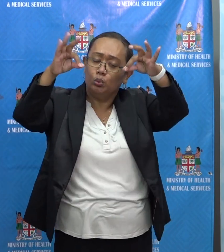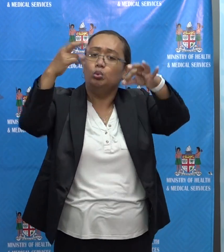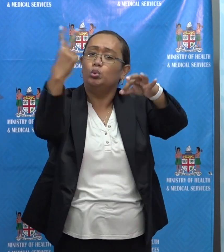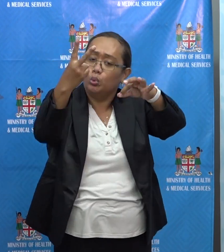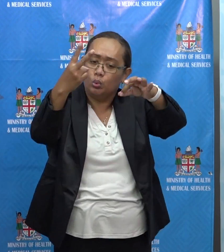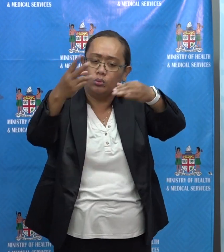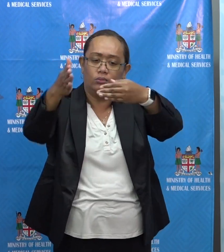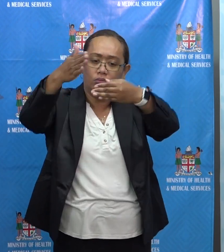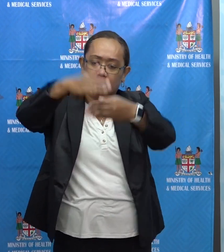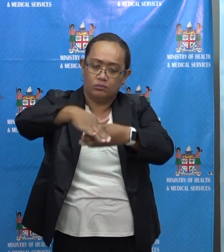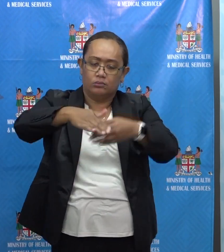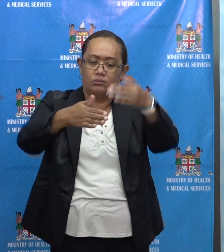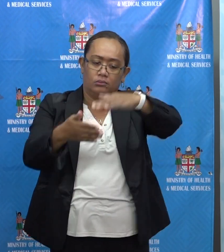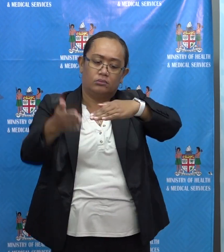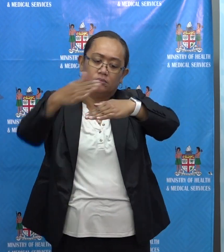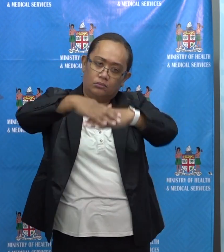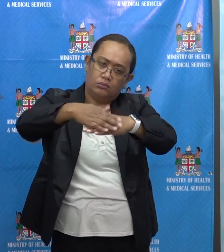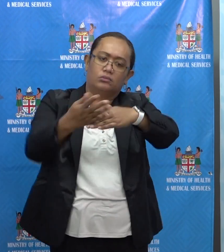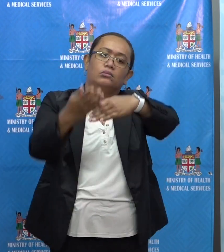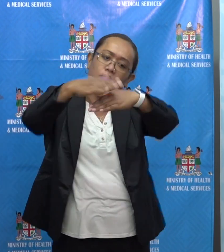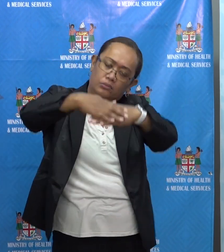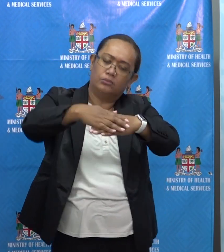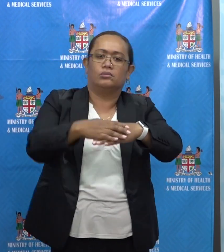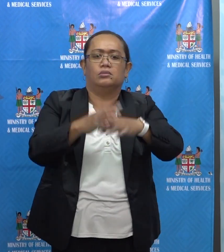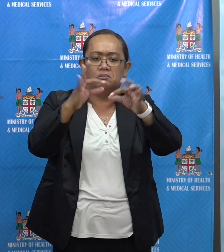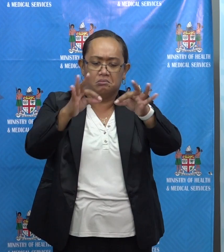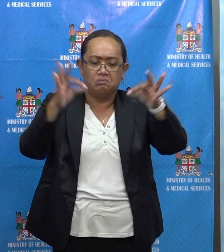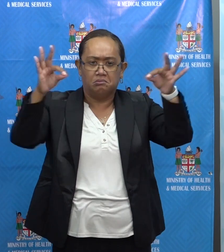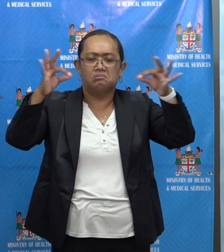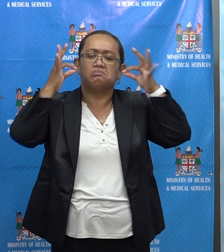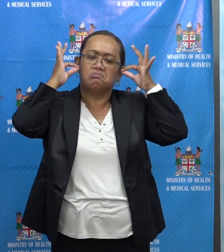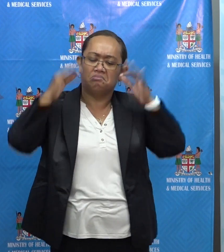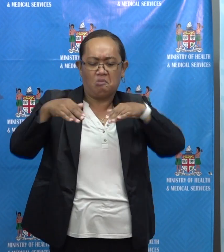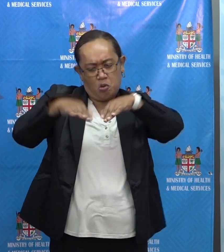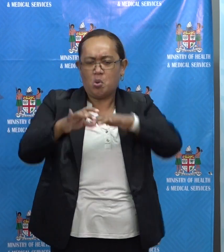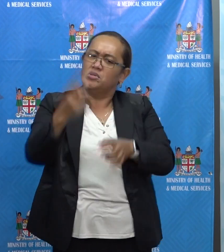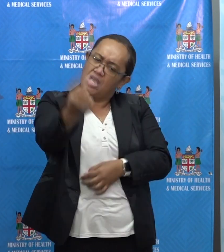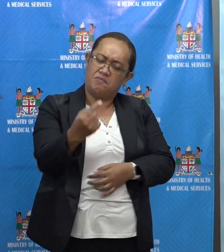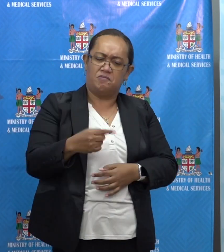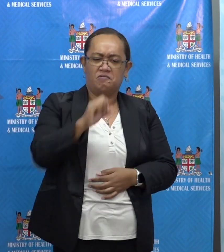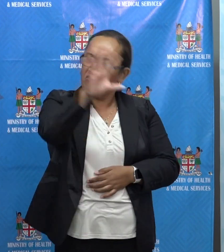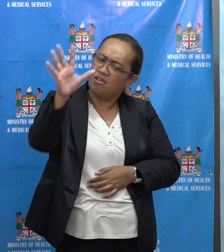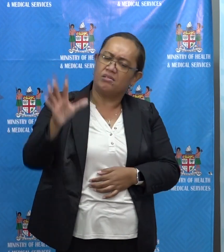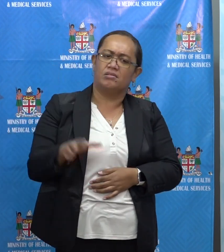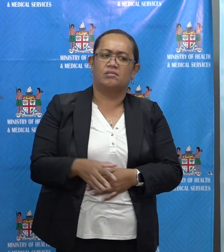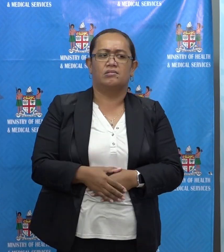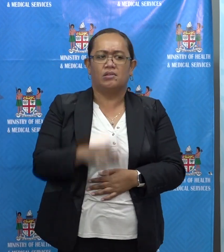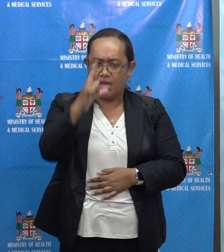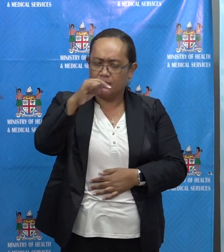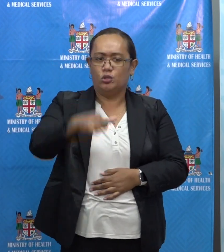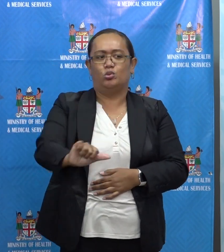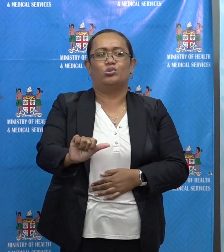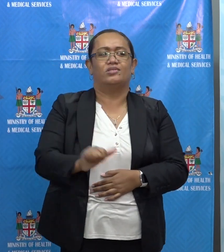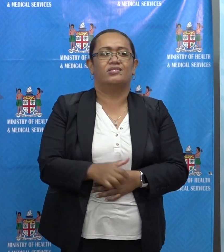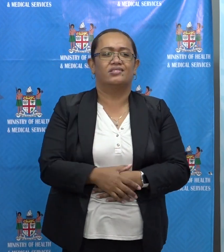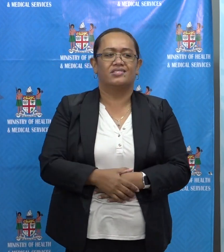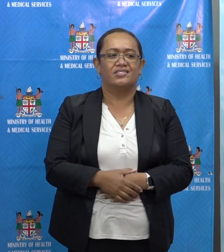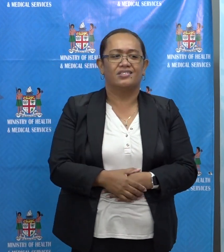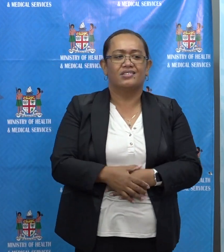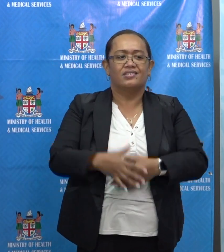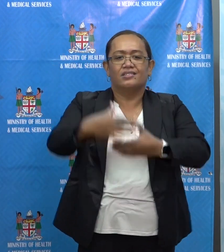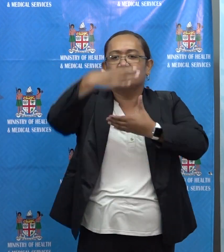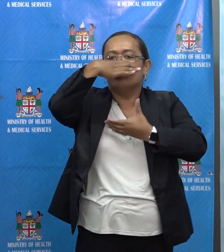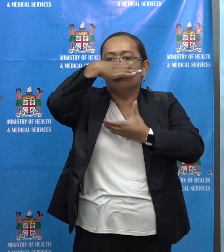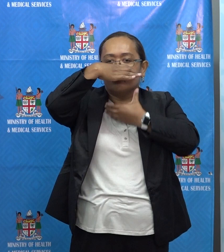so that it can cover the nose and come underneath the chin, that would provide some